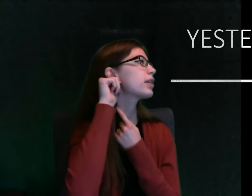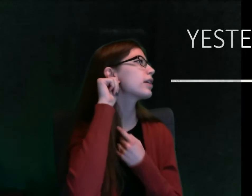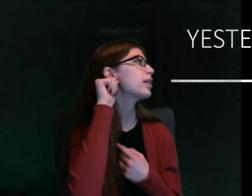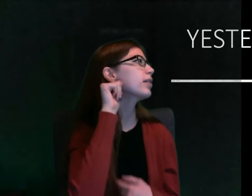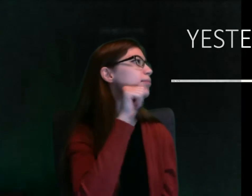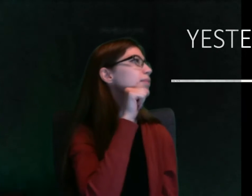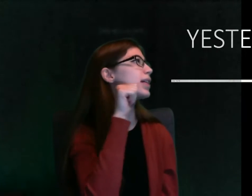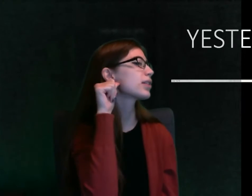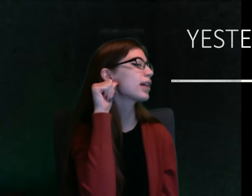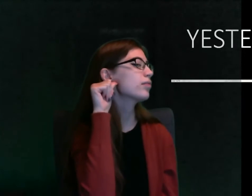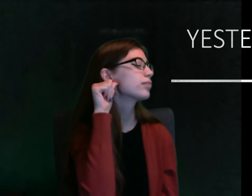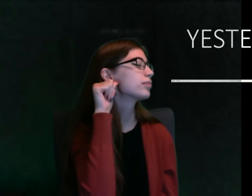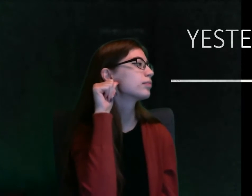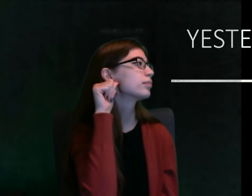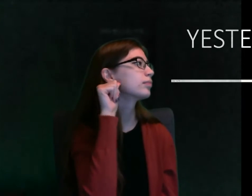ear. Yesterday.